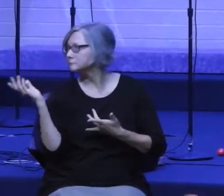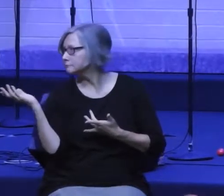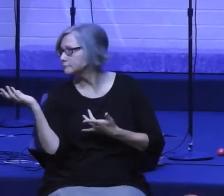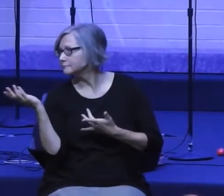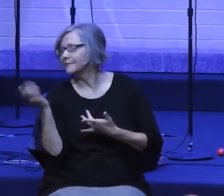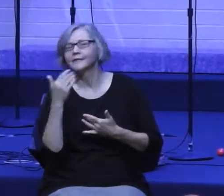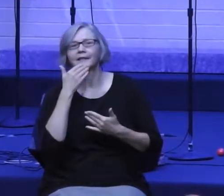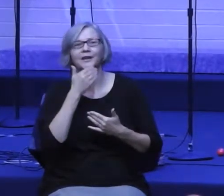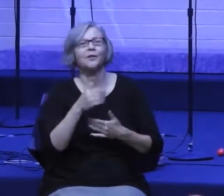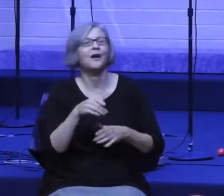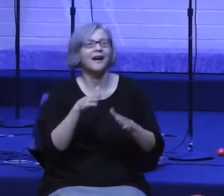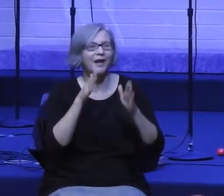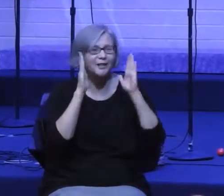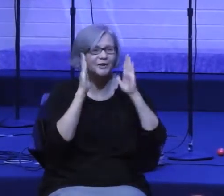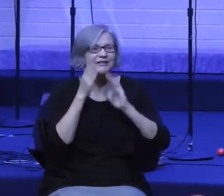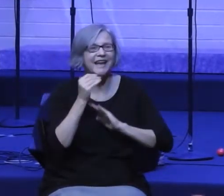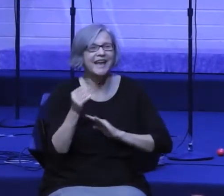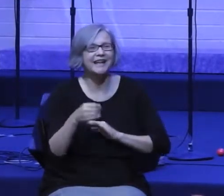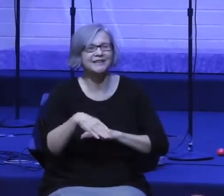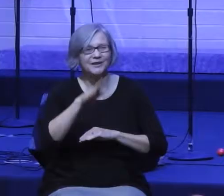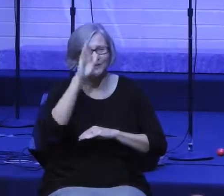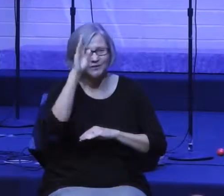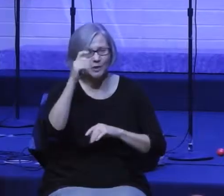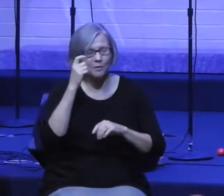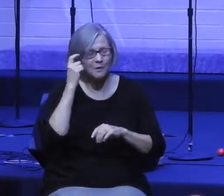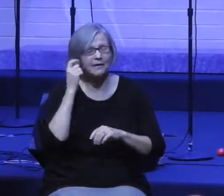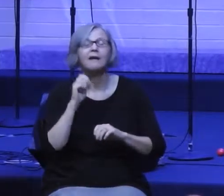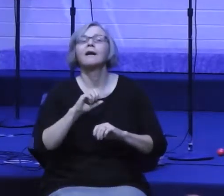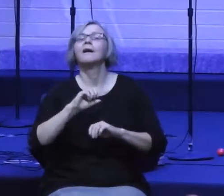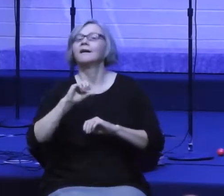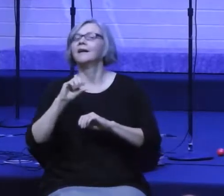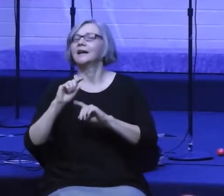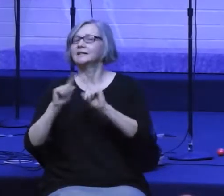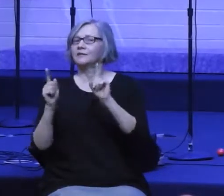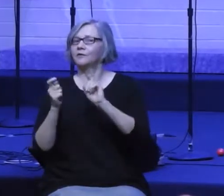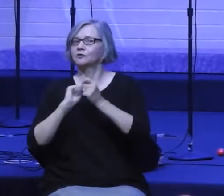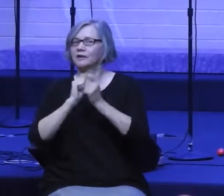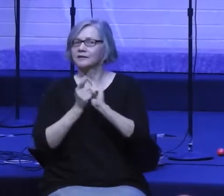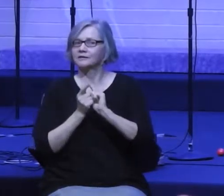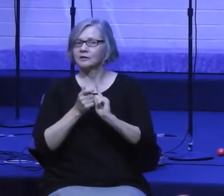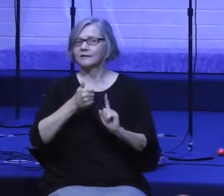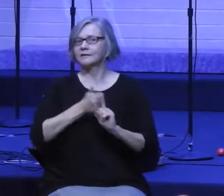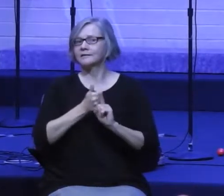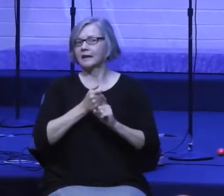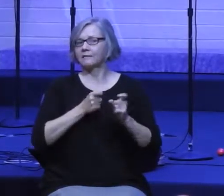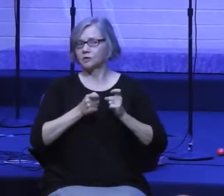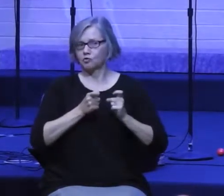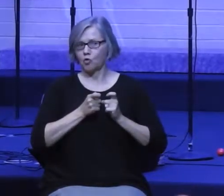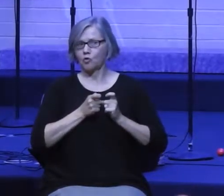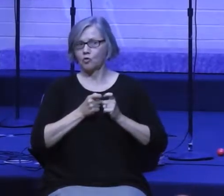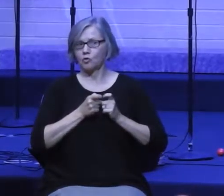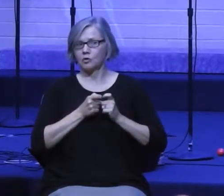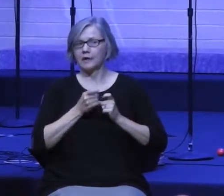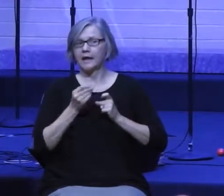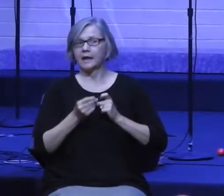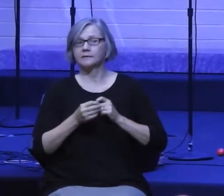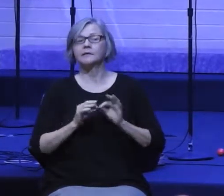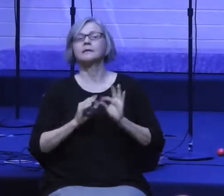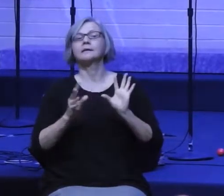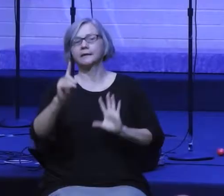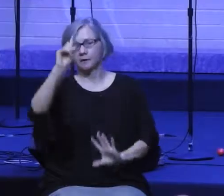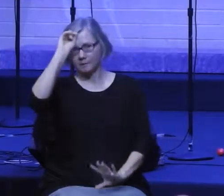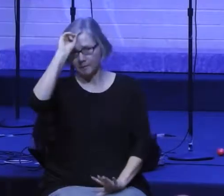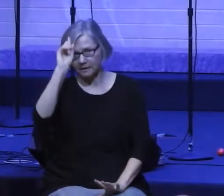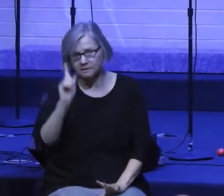But Peter's exhortation, the text says, sober mind and self-control, or sober